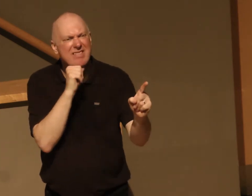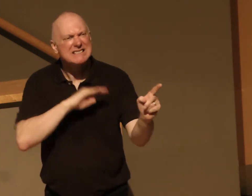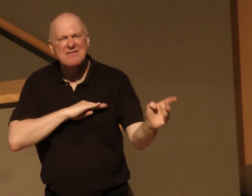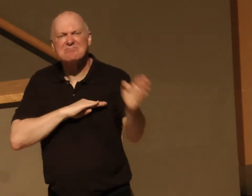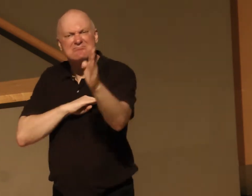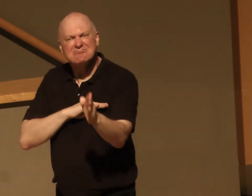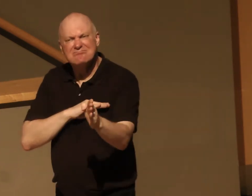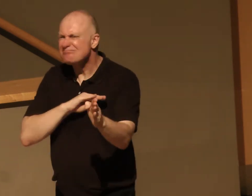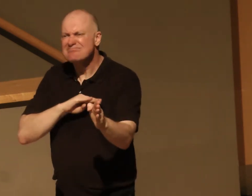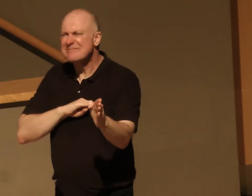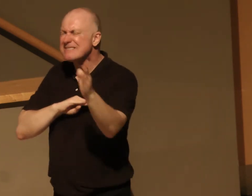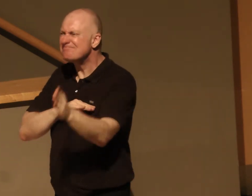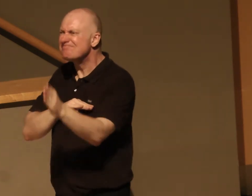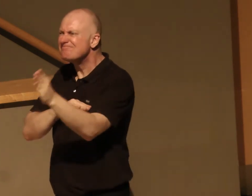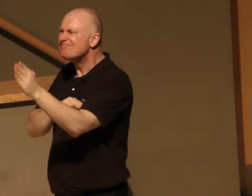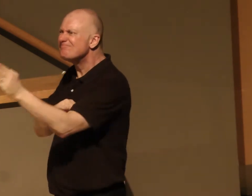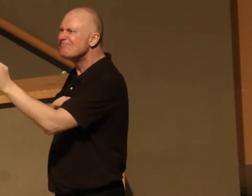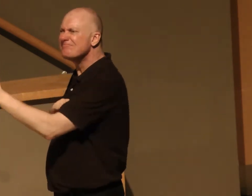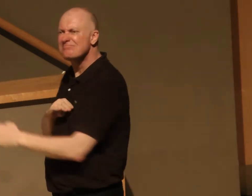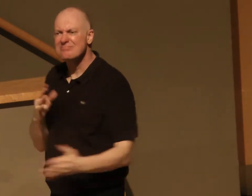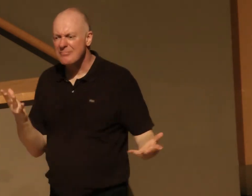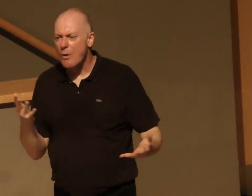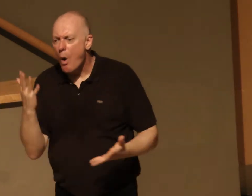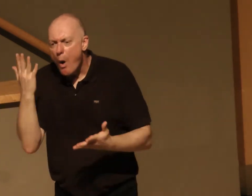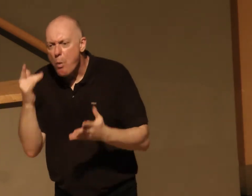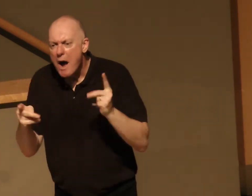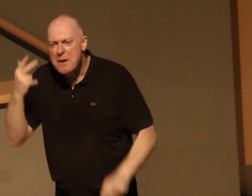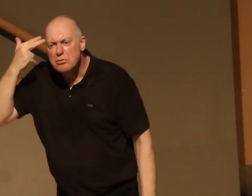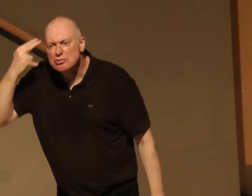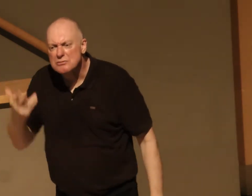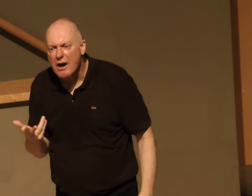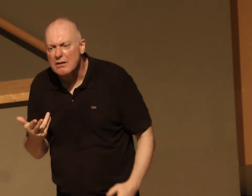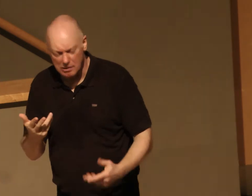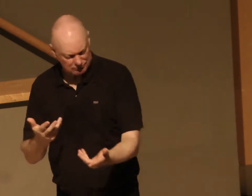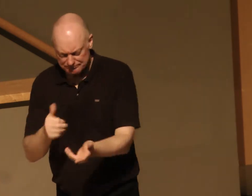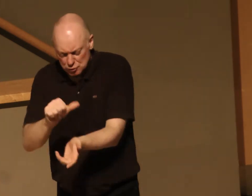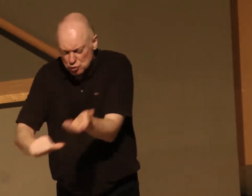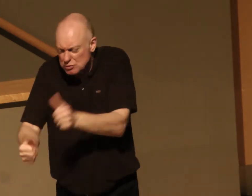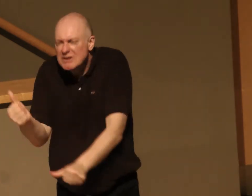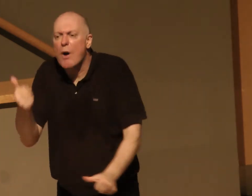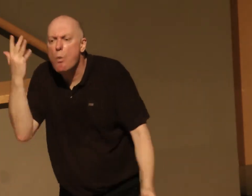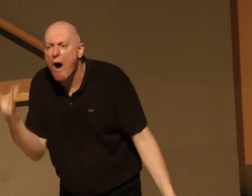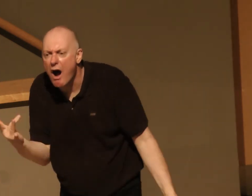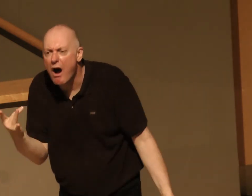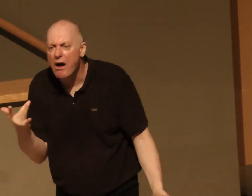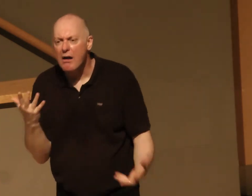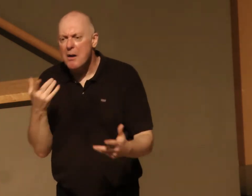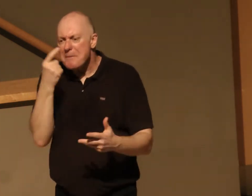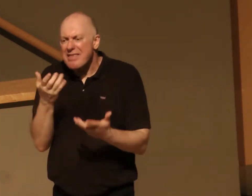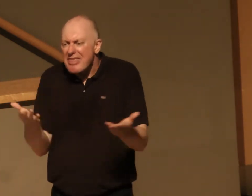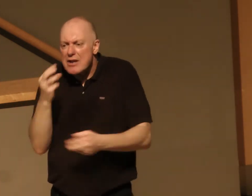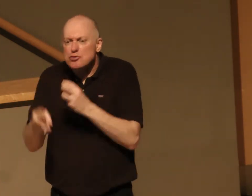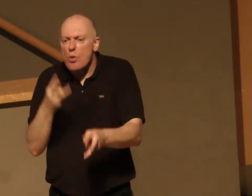ever dreamed of achieving, why do they go on to commit suicide so often? Why do they do that? It's because the things of this world are empty.